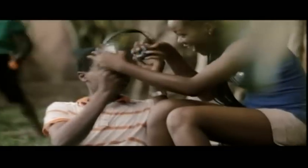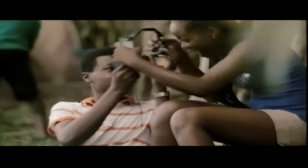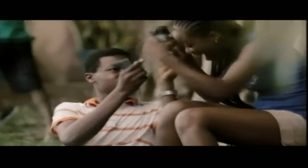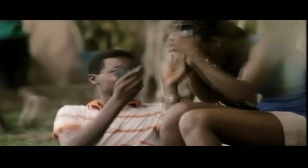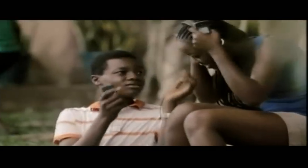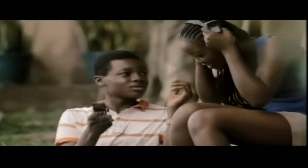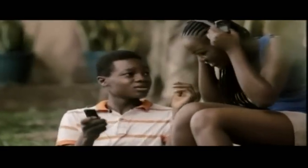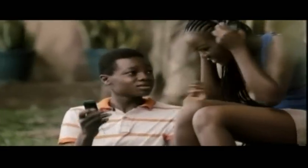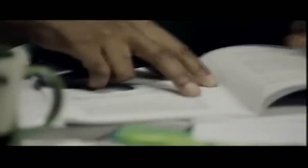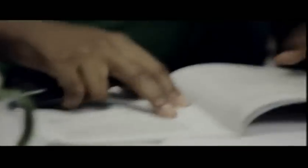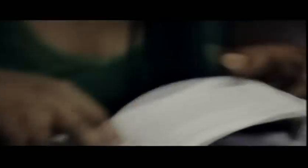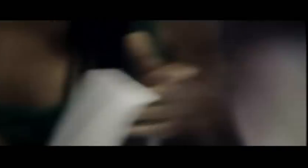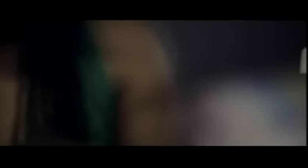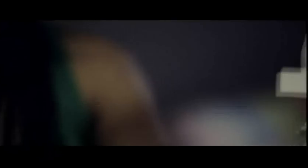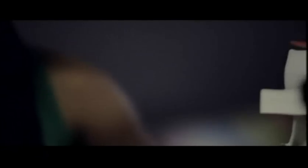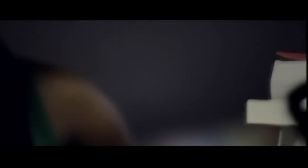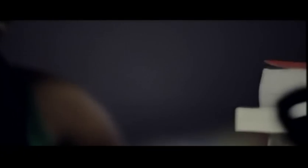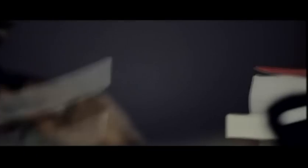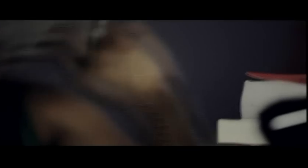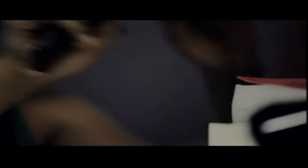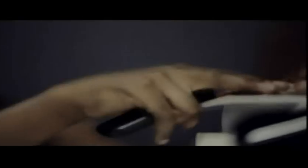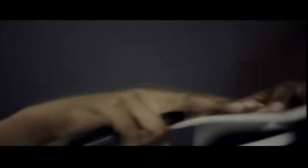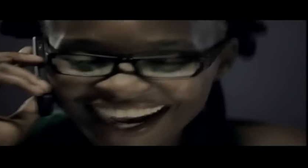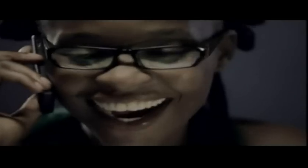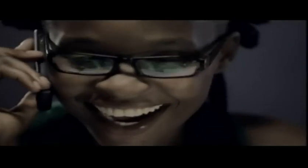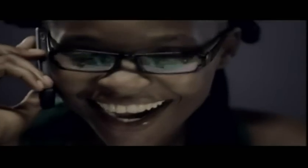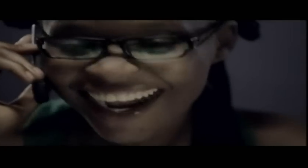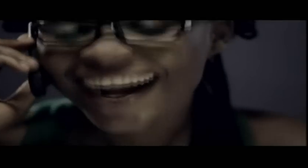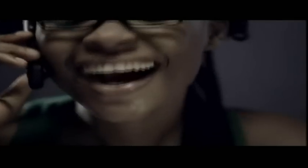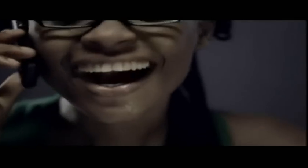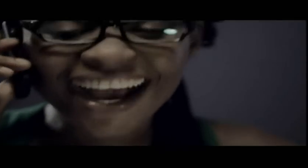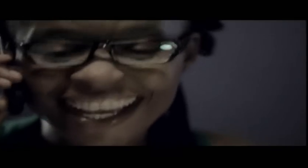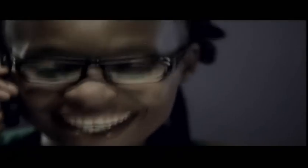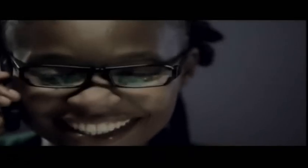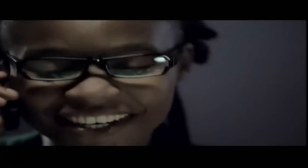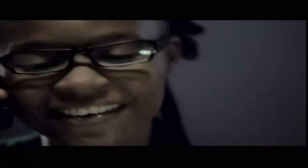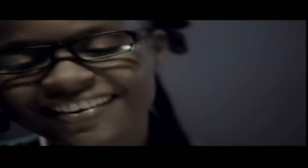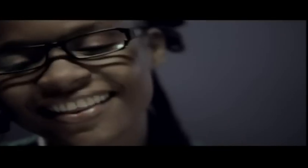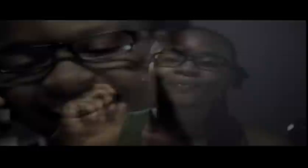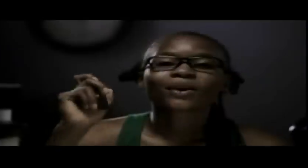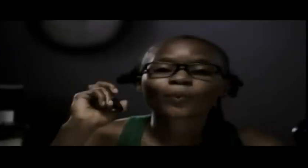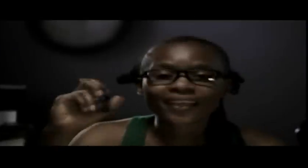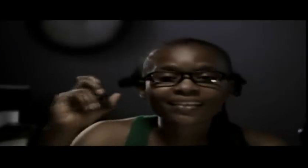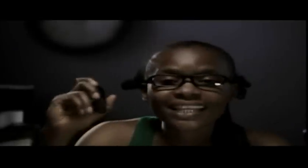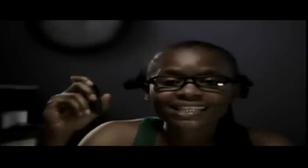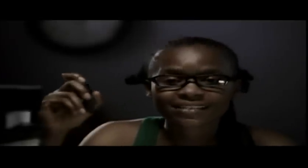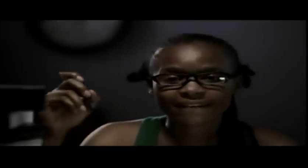strives to touch people's lives. Okay. I get it now. Without these